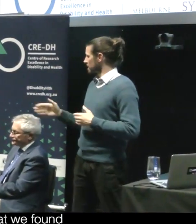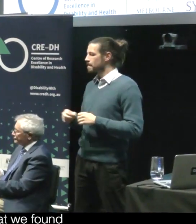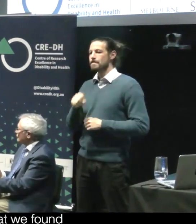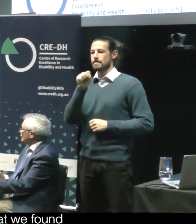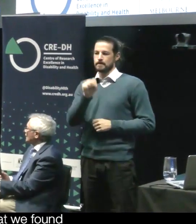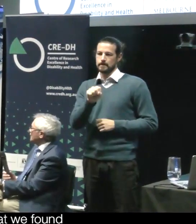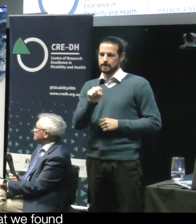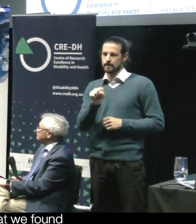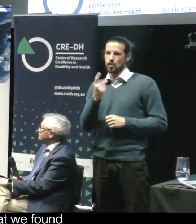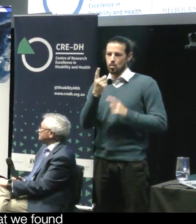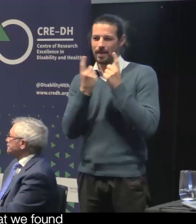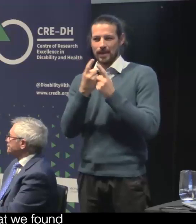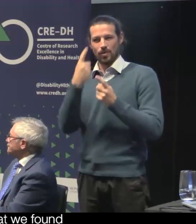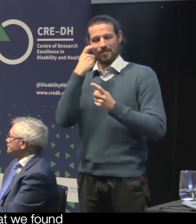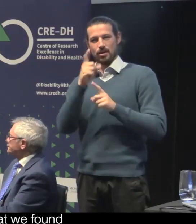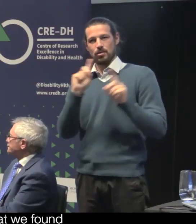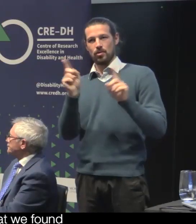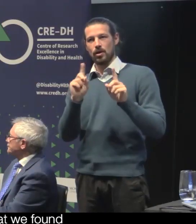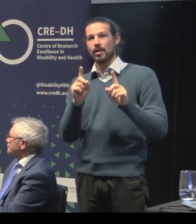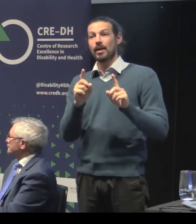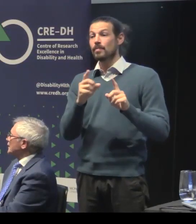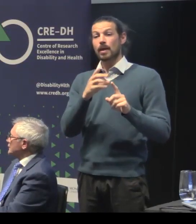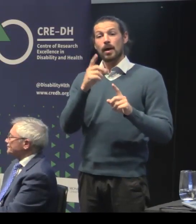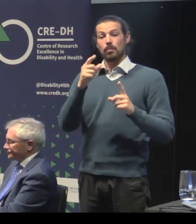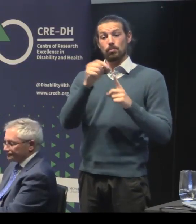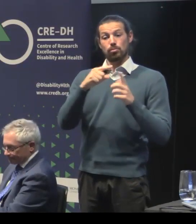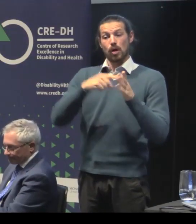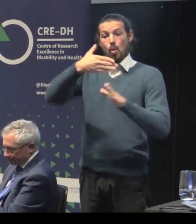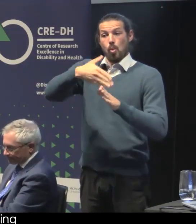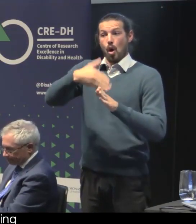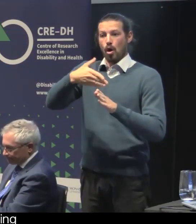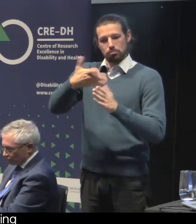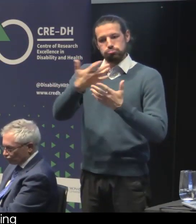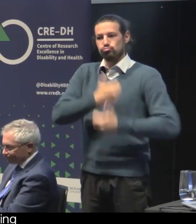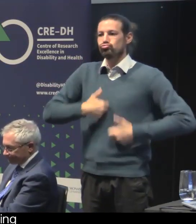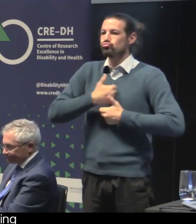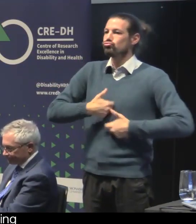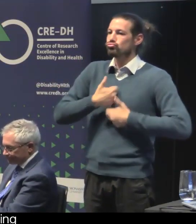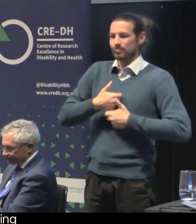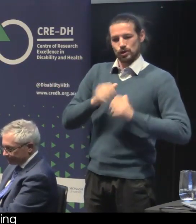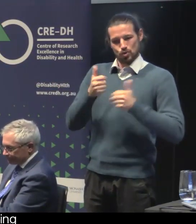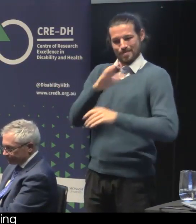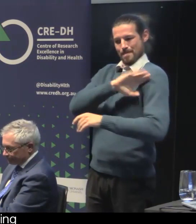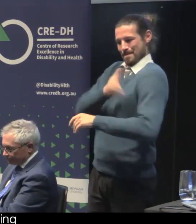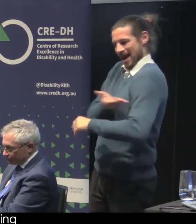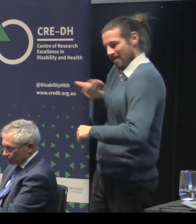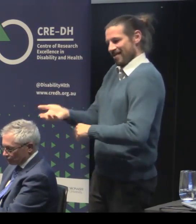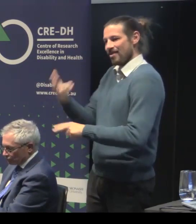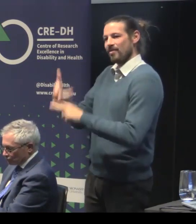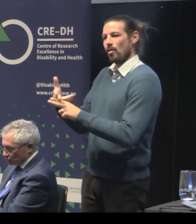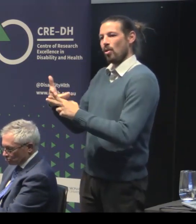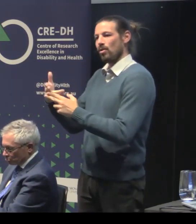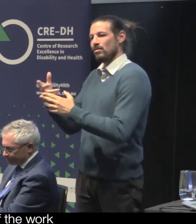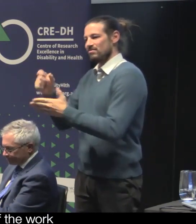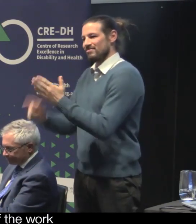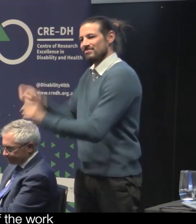people really enjoyed working as personal assistants. It's really satisfying to empower somebody else. It's